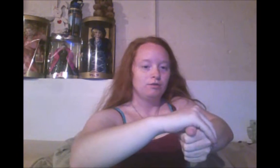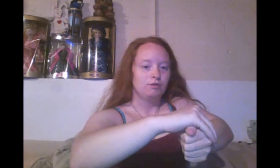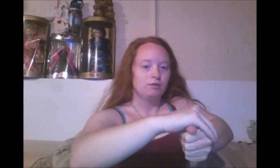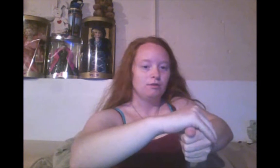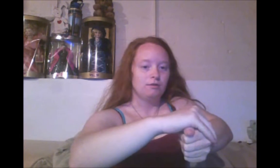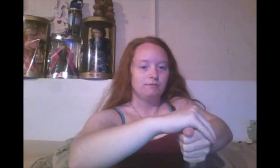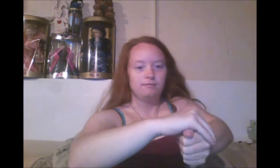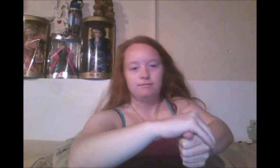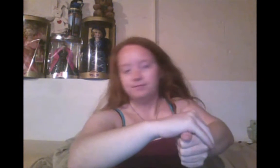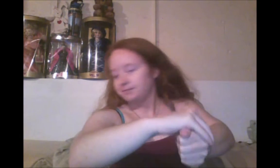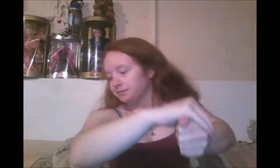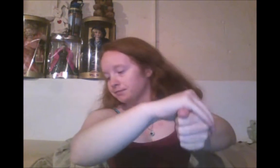Turtle.